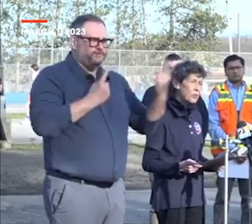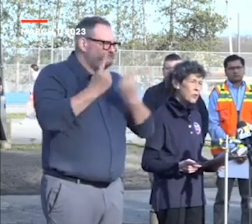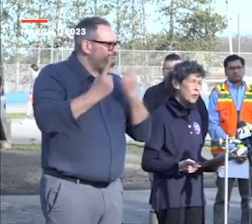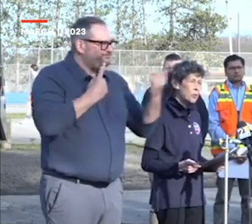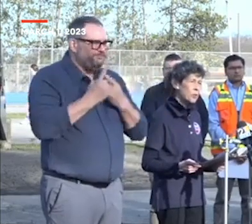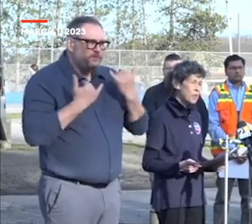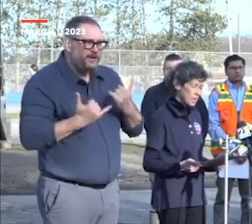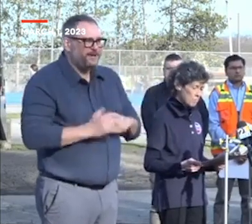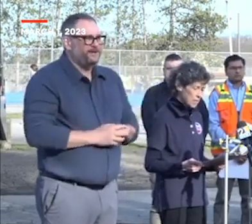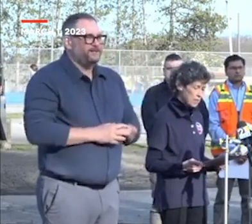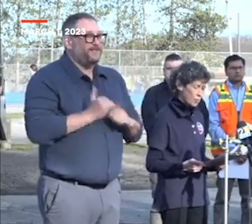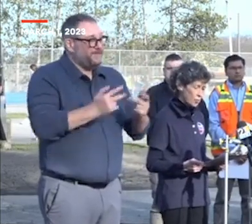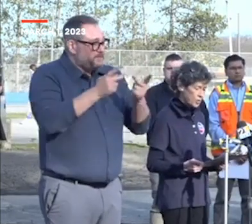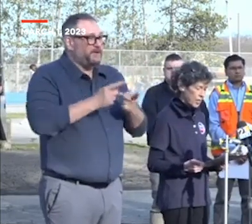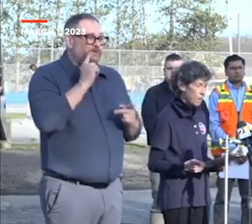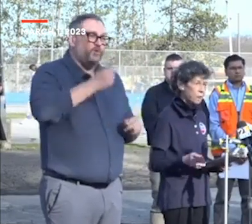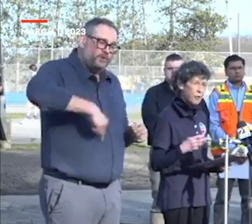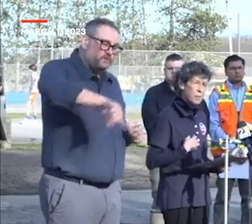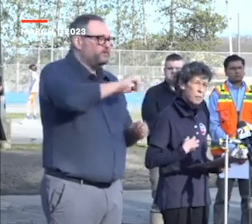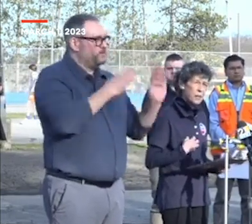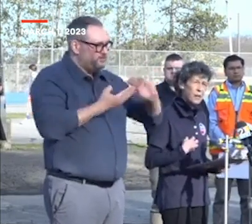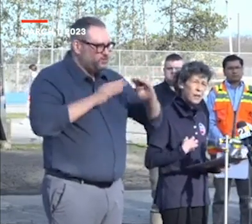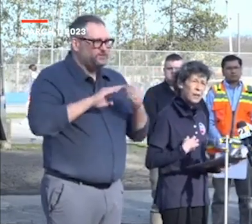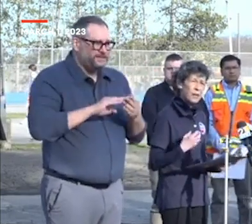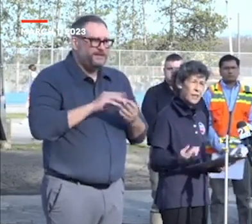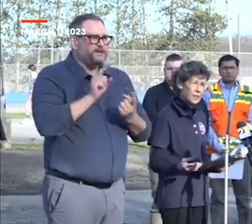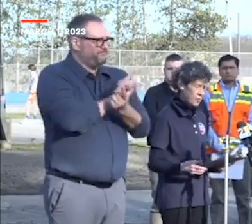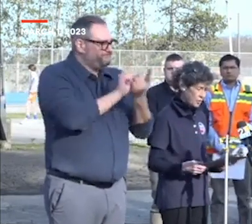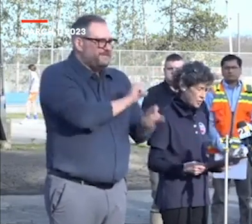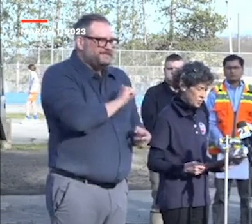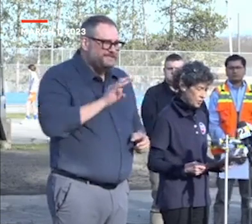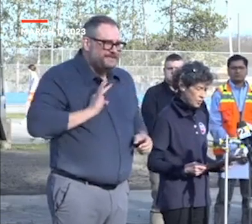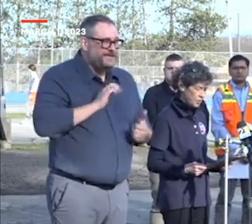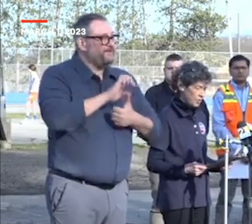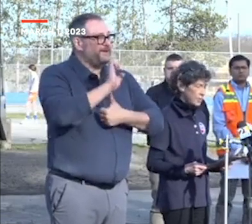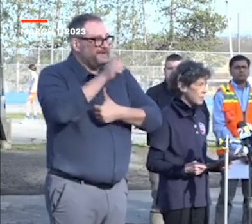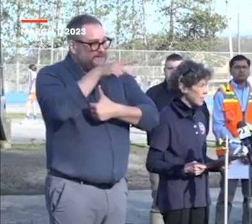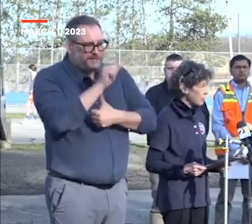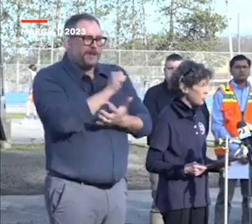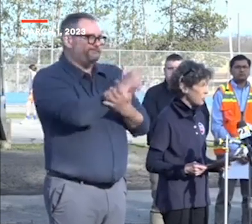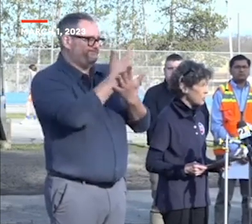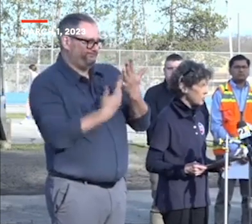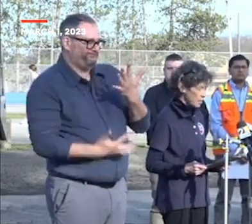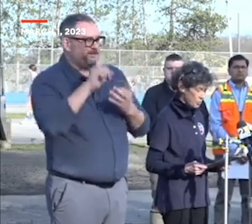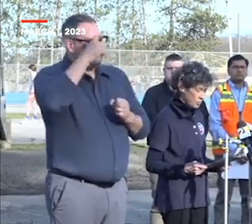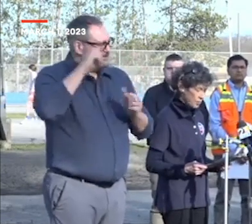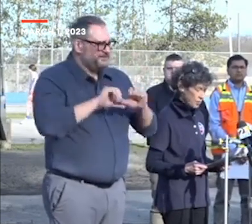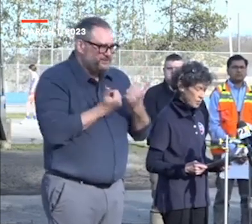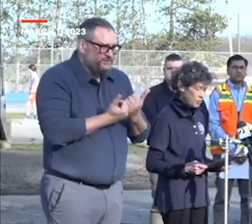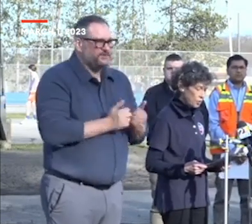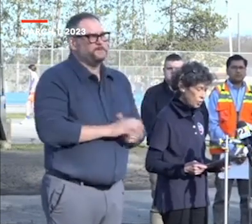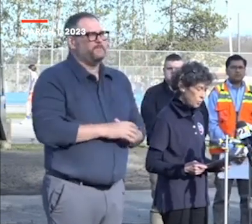where members of the community can meet with staff from EPA and other agencies to get their questions